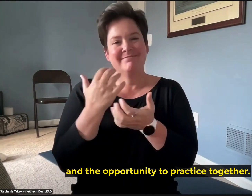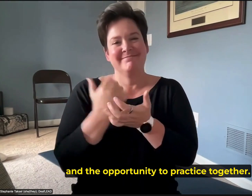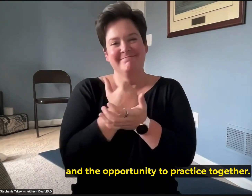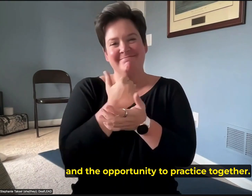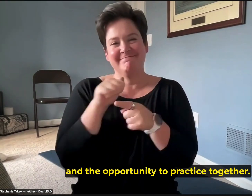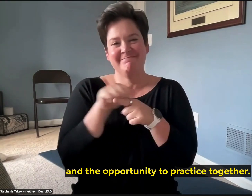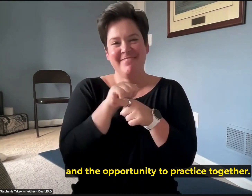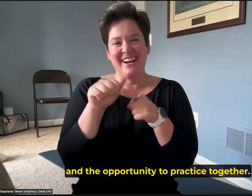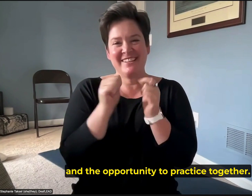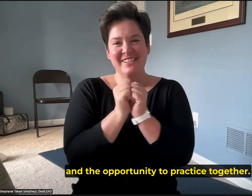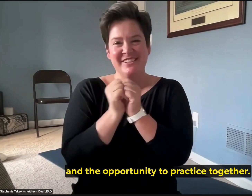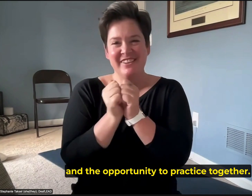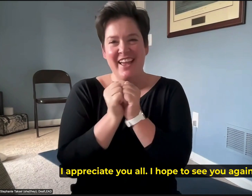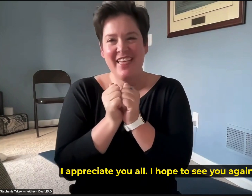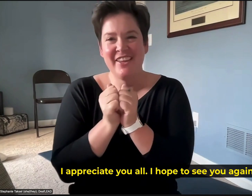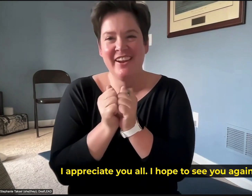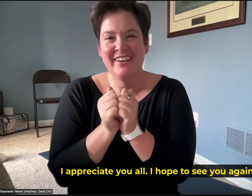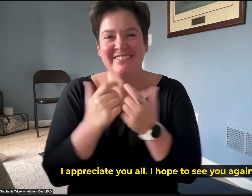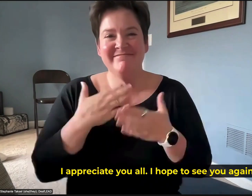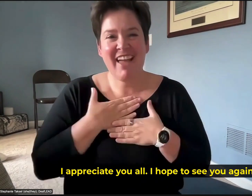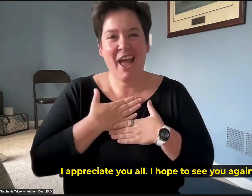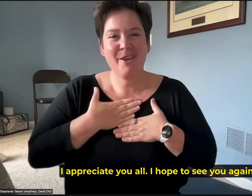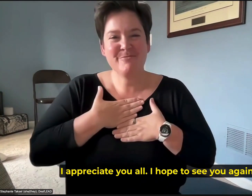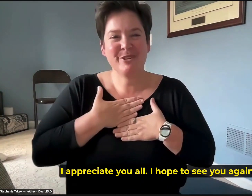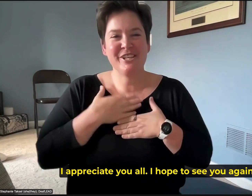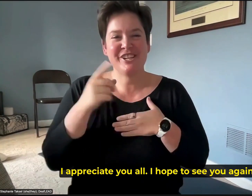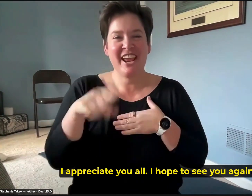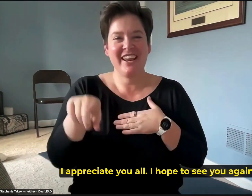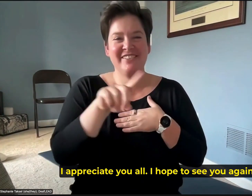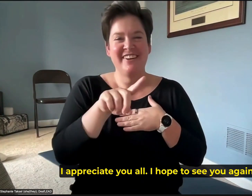to practice together. I appreciate you all.